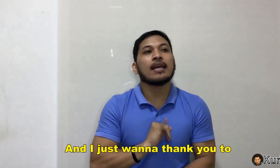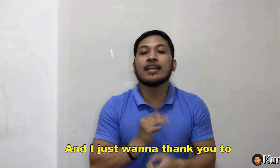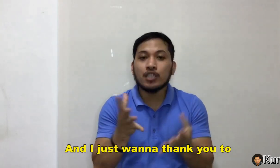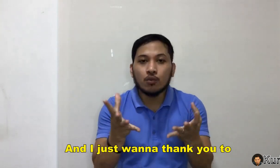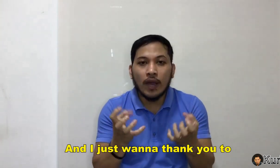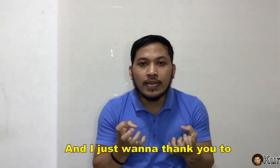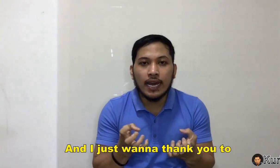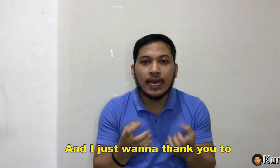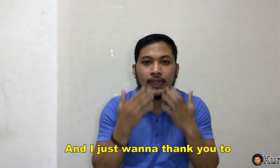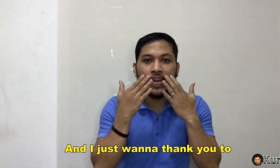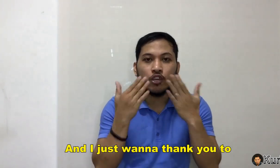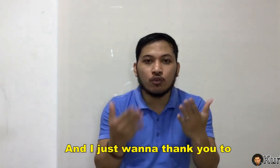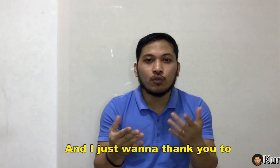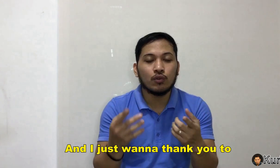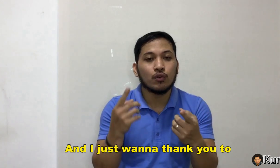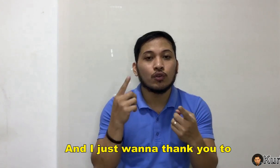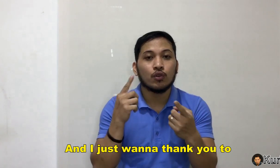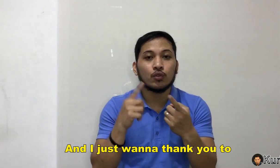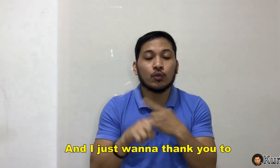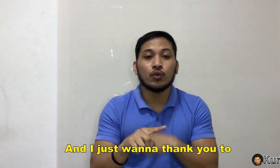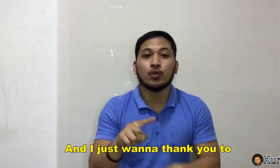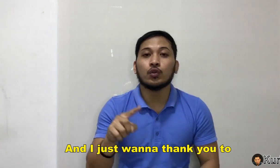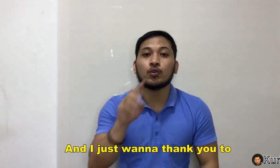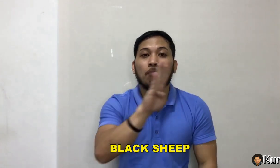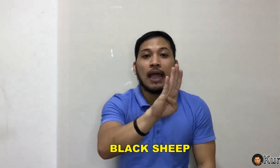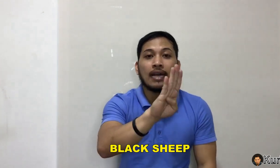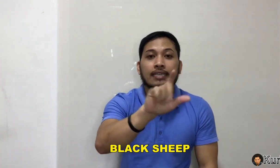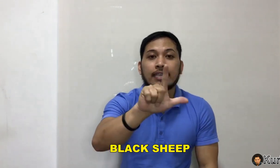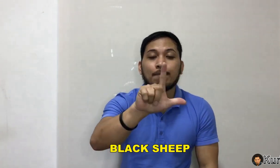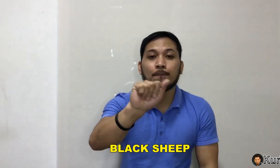I just wanna thank you to Black Sheep